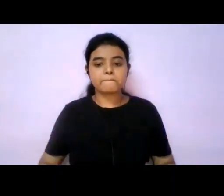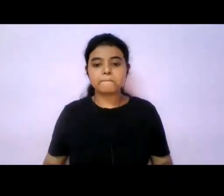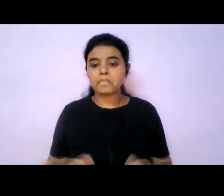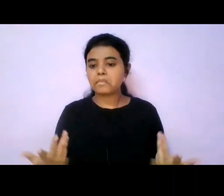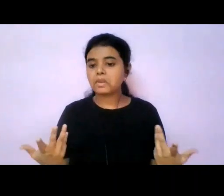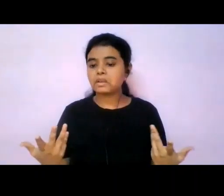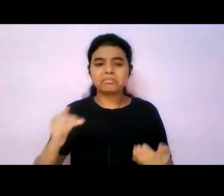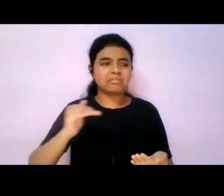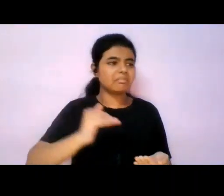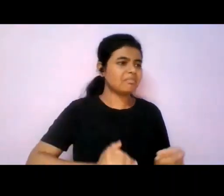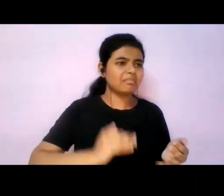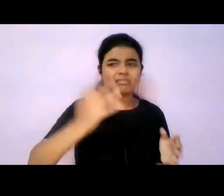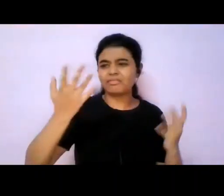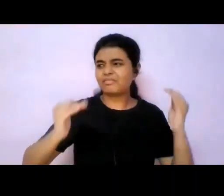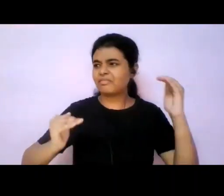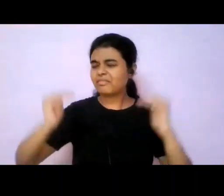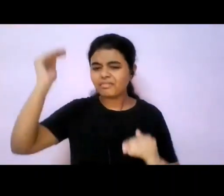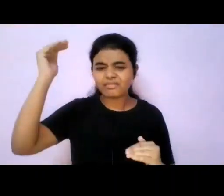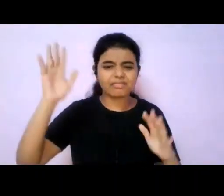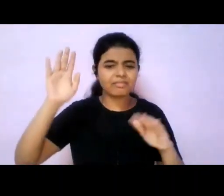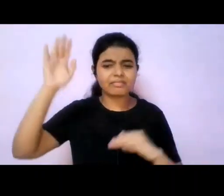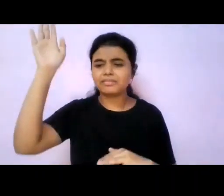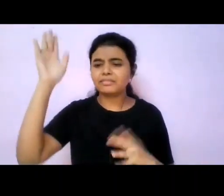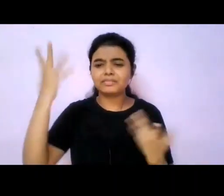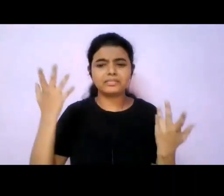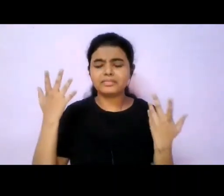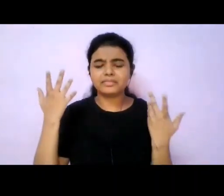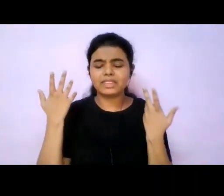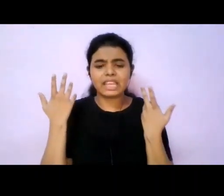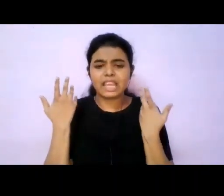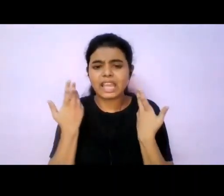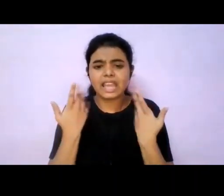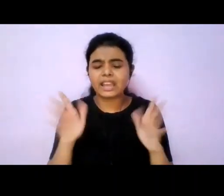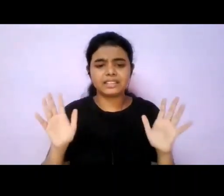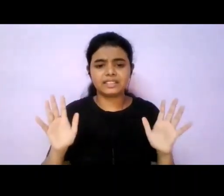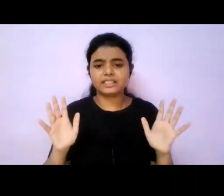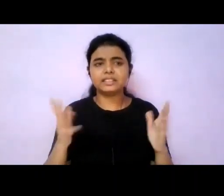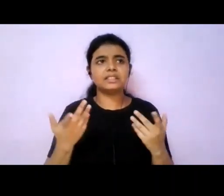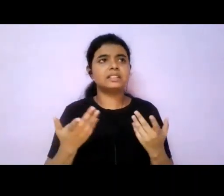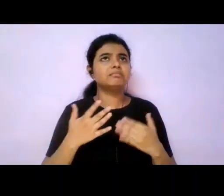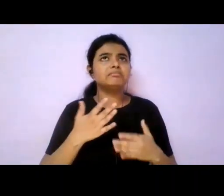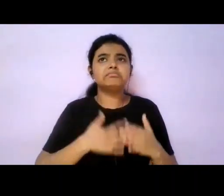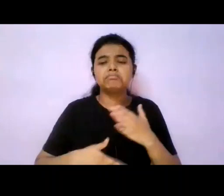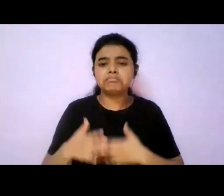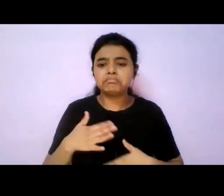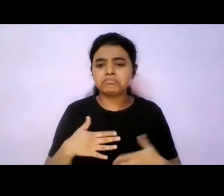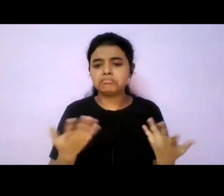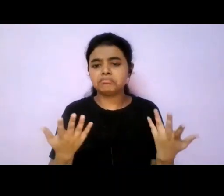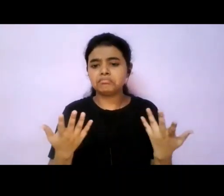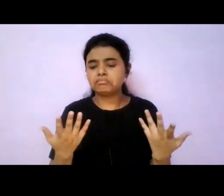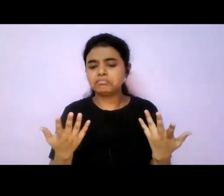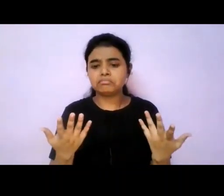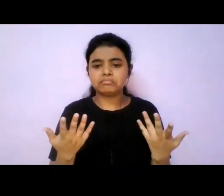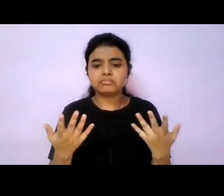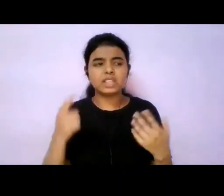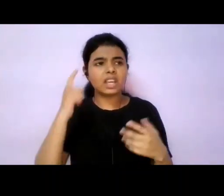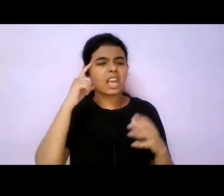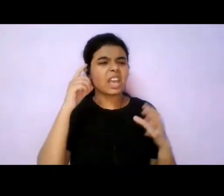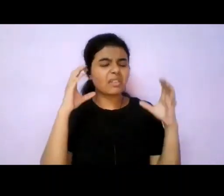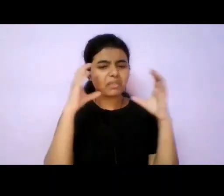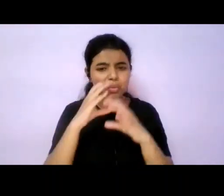short haul, even longer haul. Irritation, impatient, tuts, sighs,